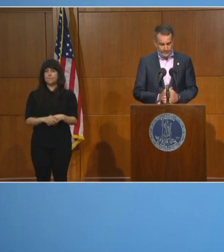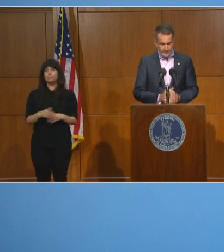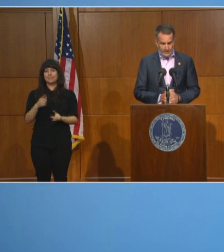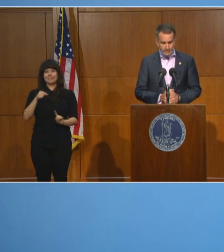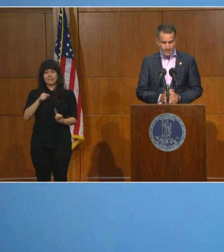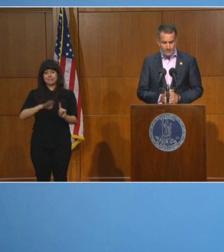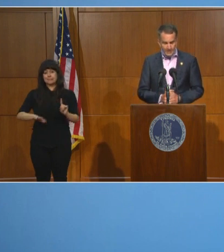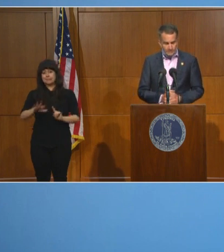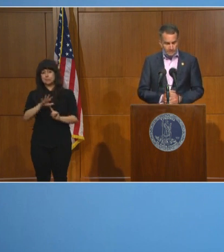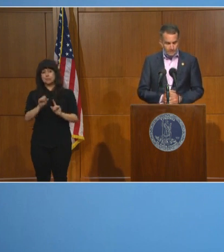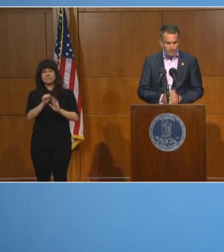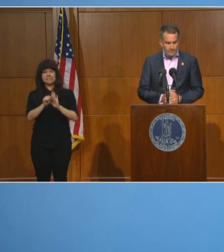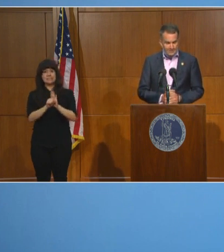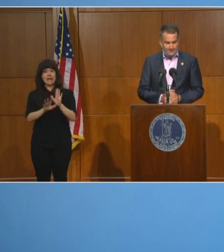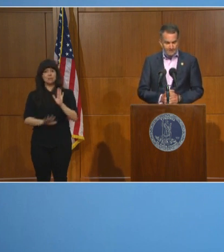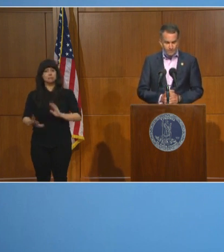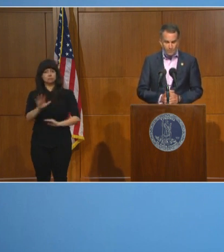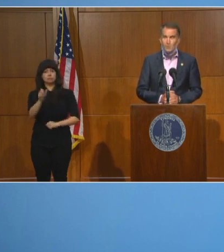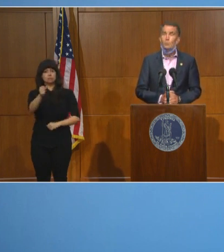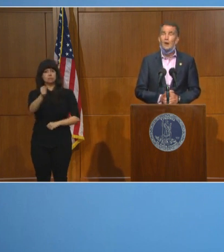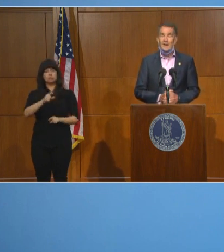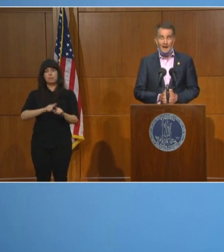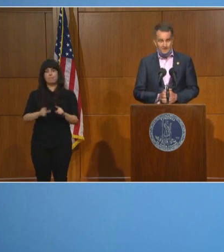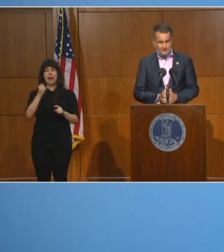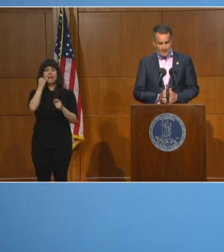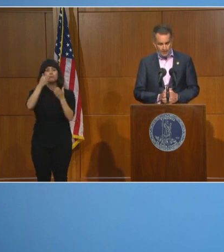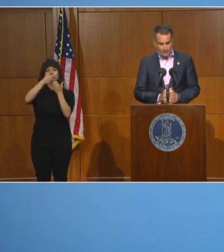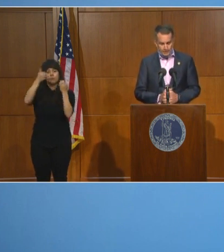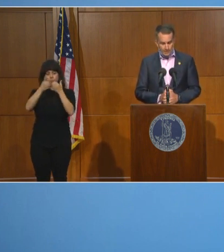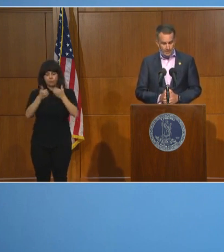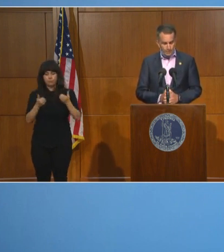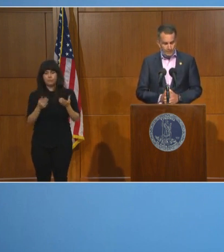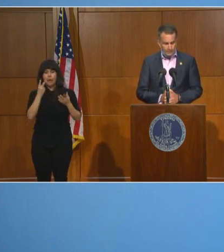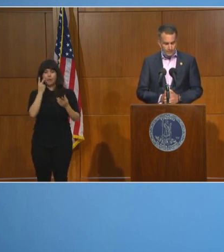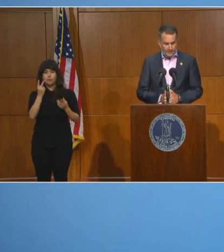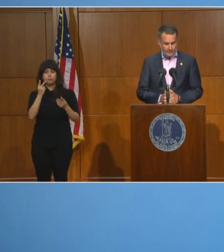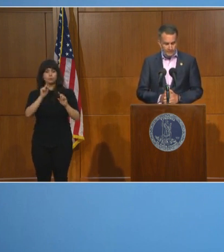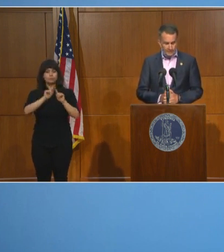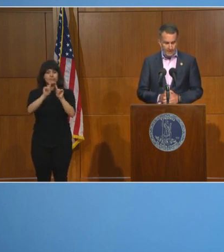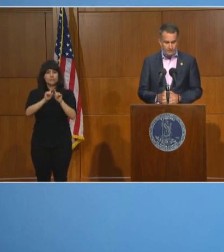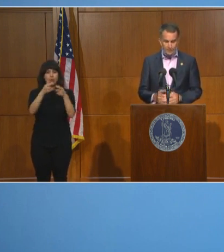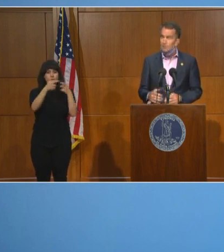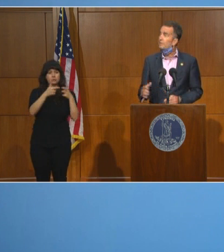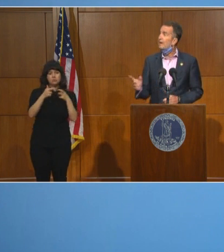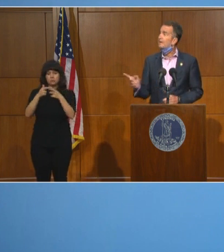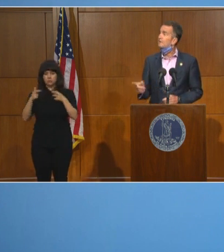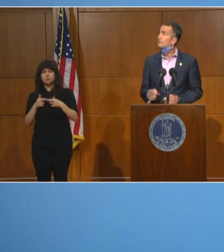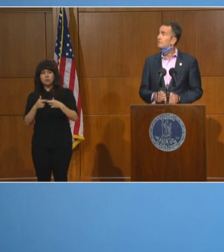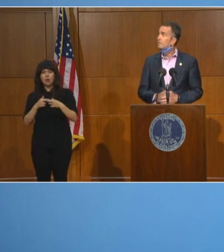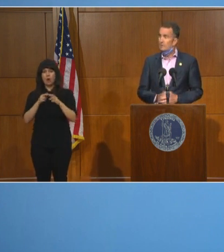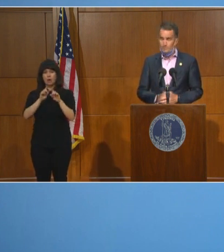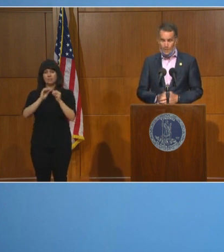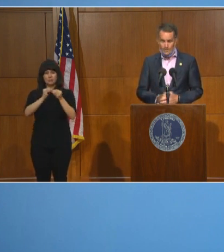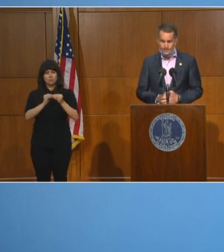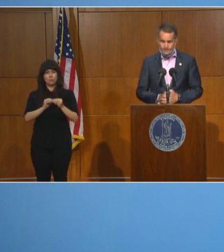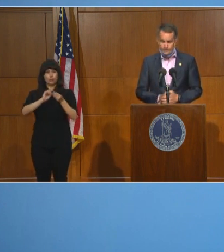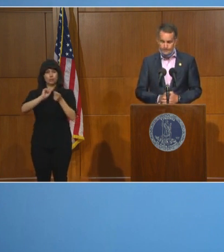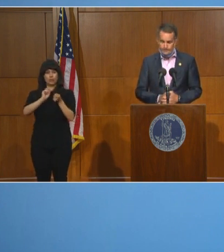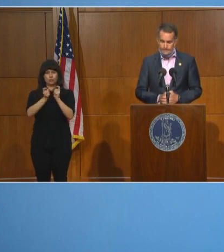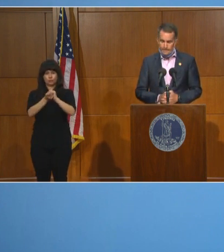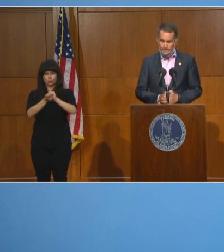numbers, but things look a little bit different when we break out the numbers on a regional basis, and I'll show you that in just a